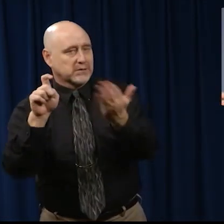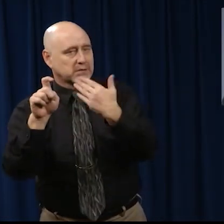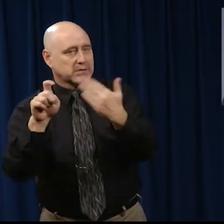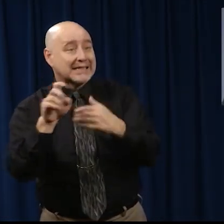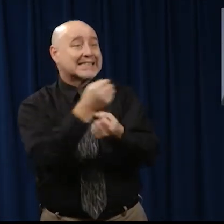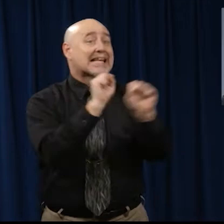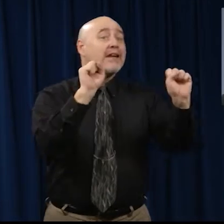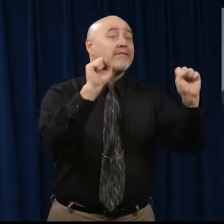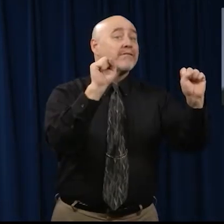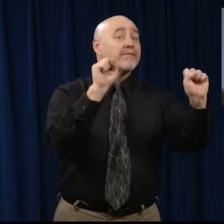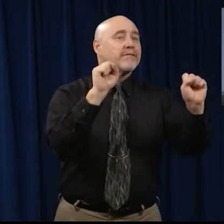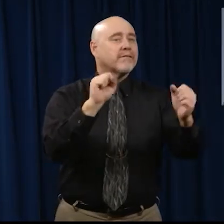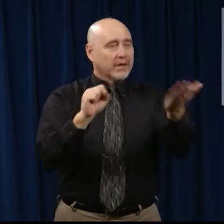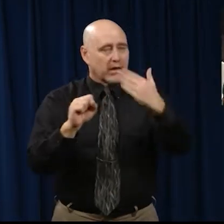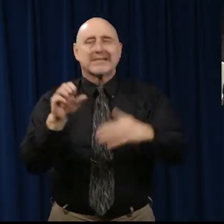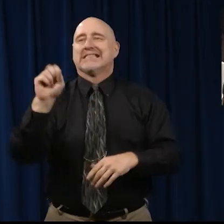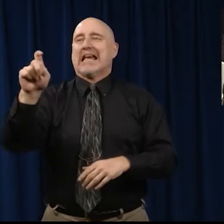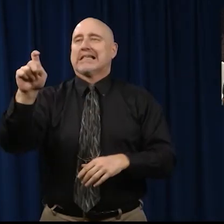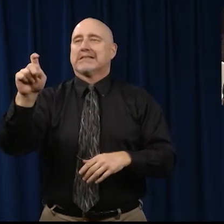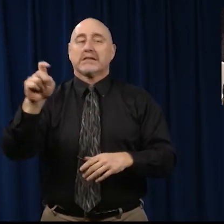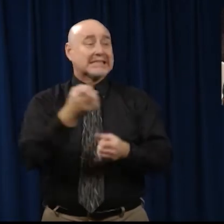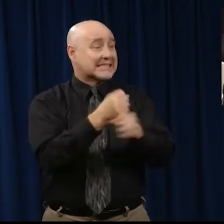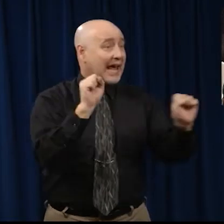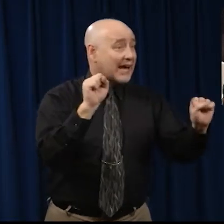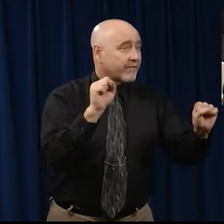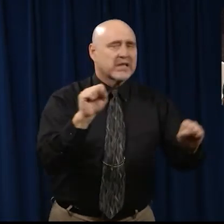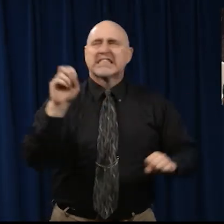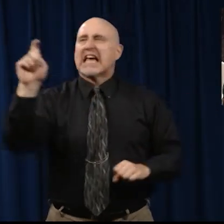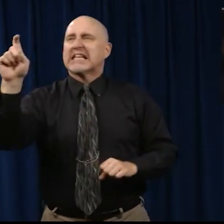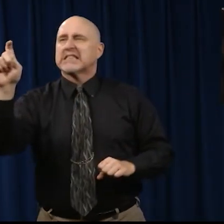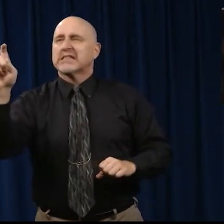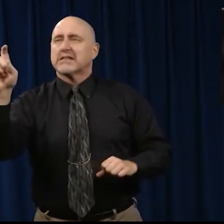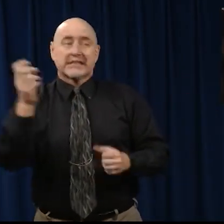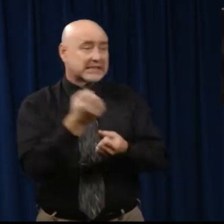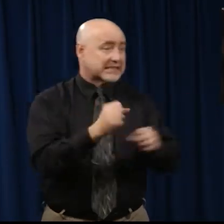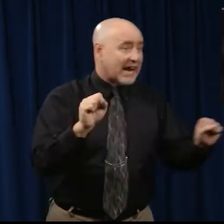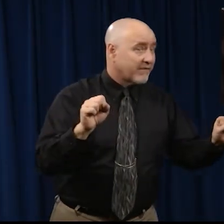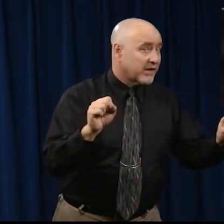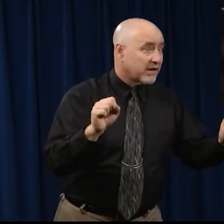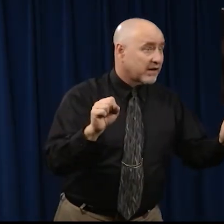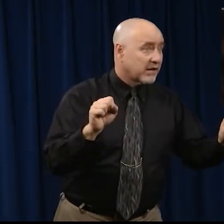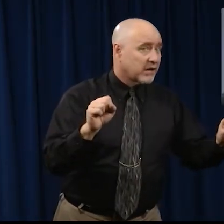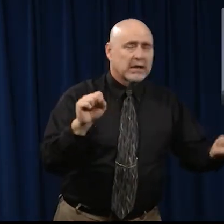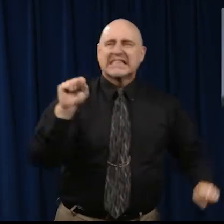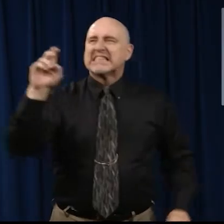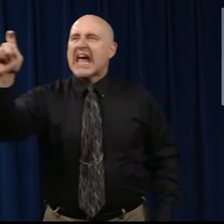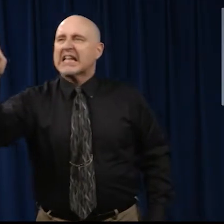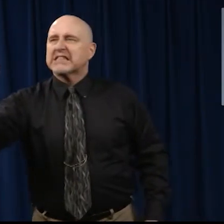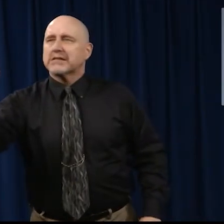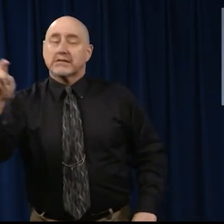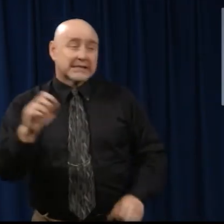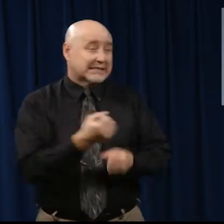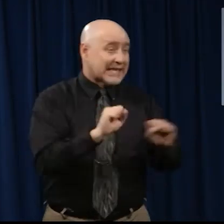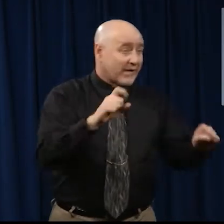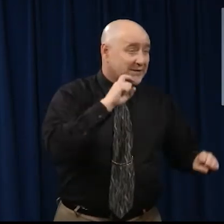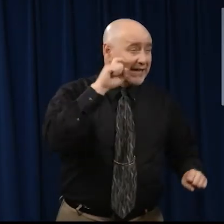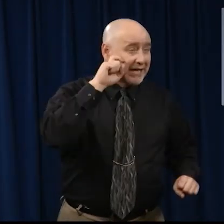Fill in the blank for me. Let's go. Safe. Sex. Safe. Sex. Safe. Sex.